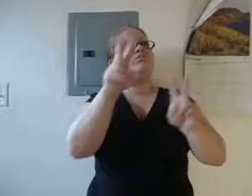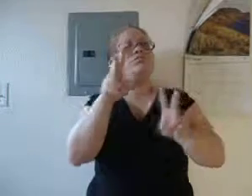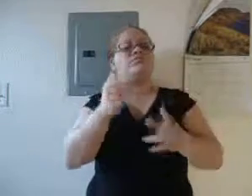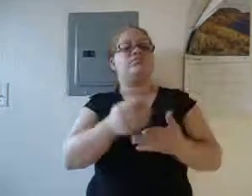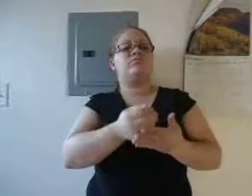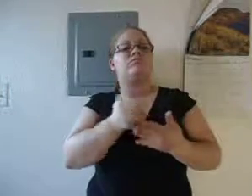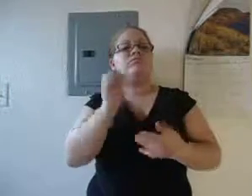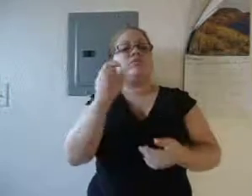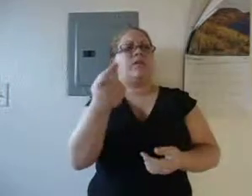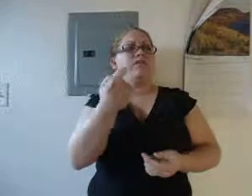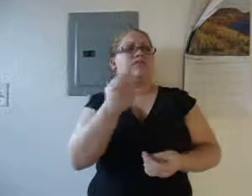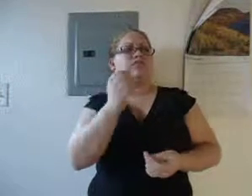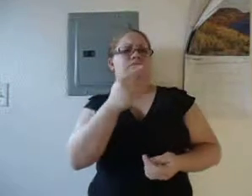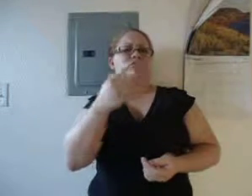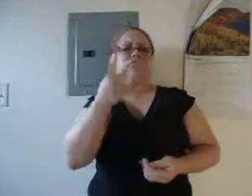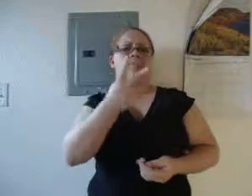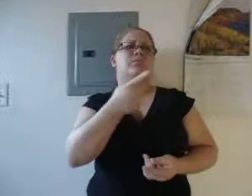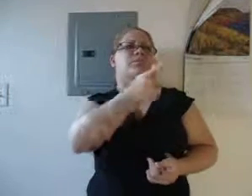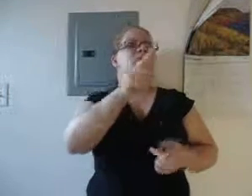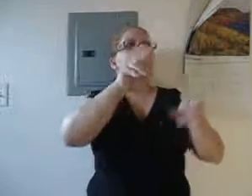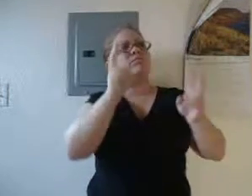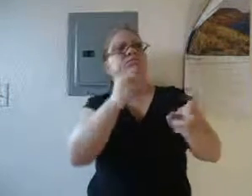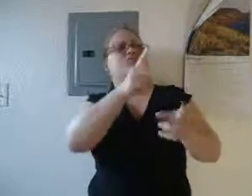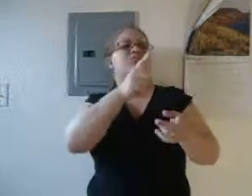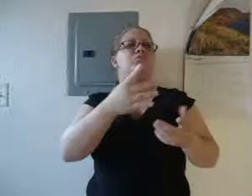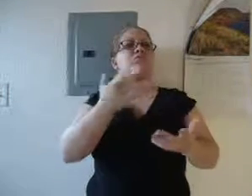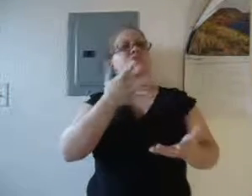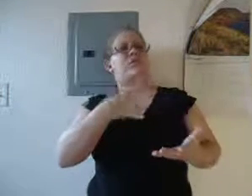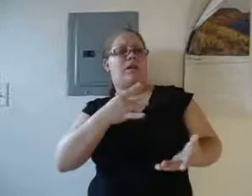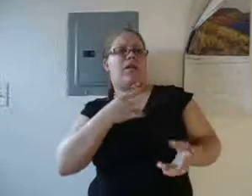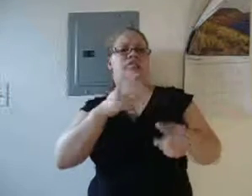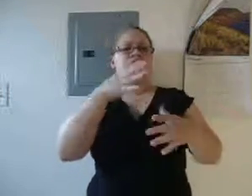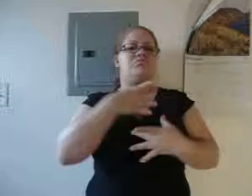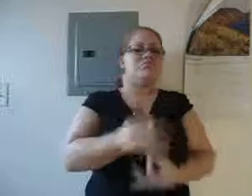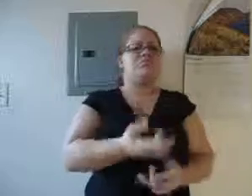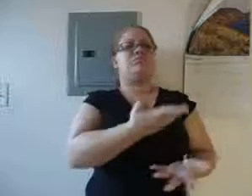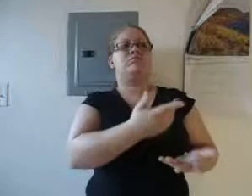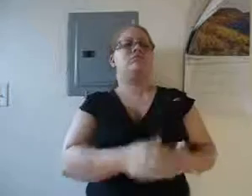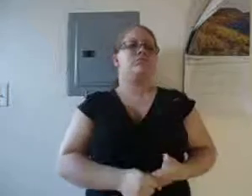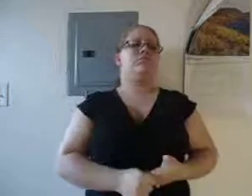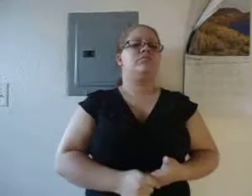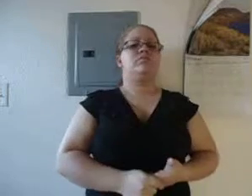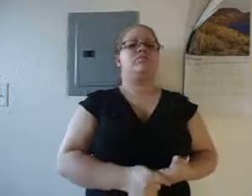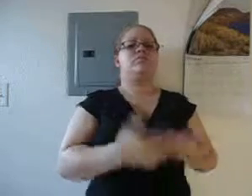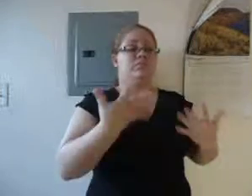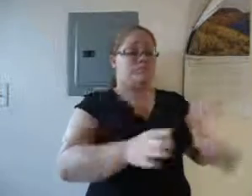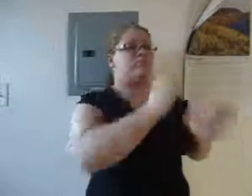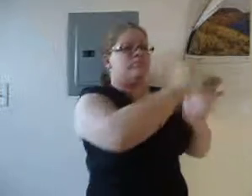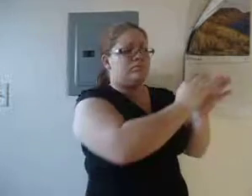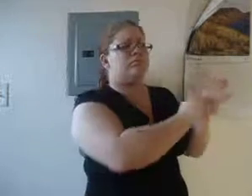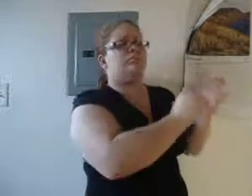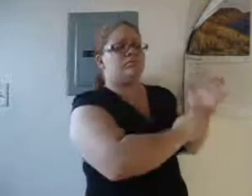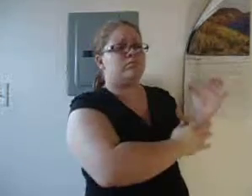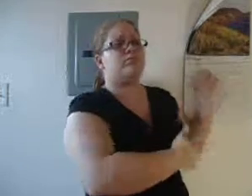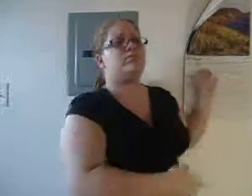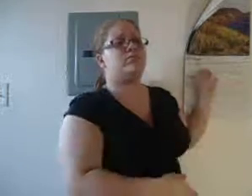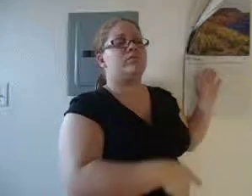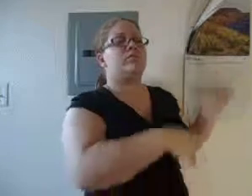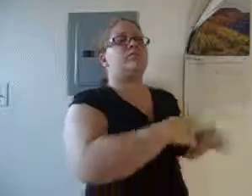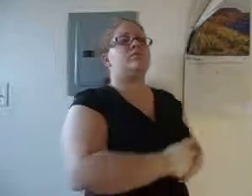So students come in, they write the name of the article, main idea, whatnot, on the board, and then everyone browses around